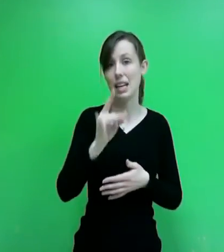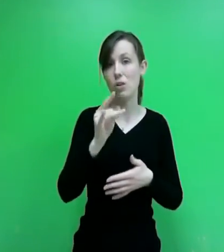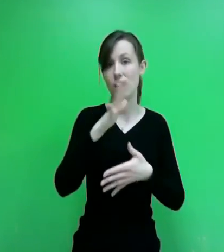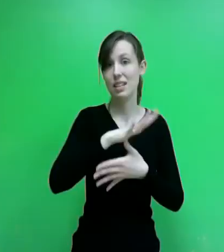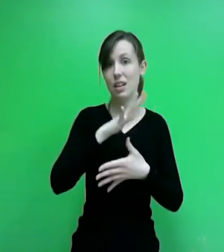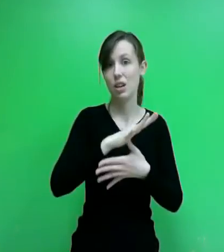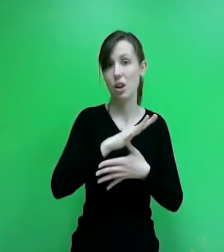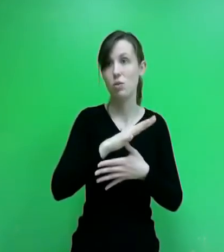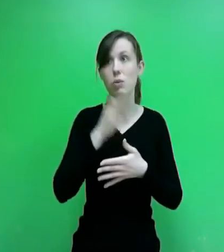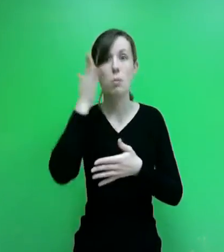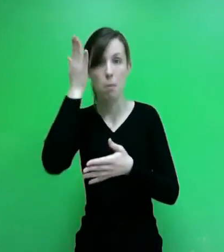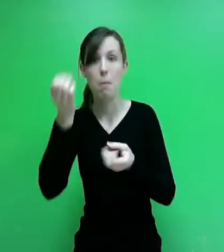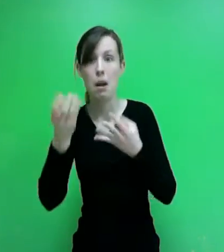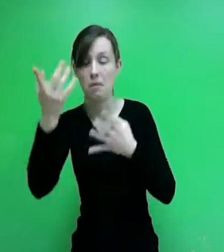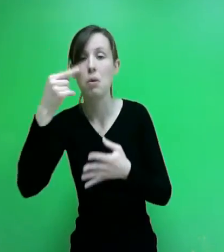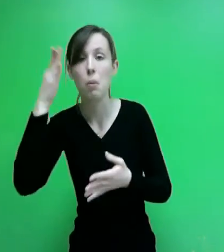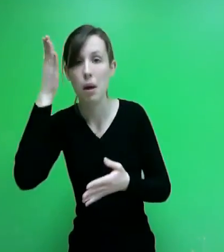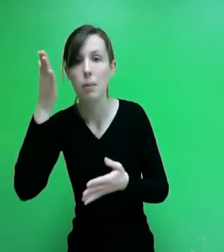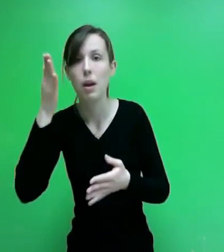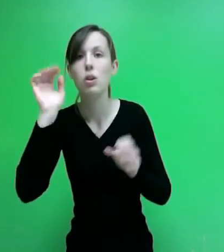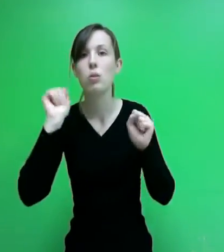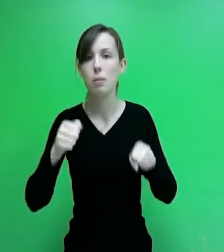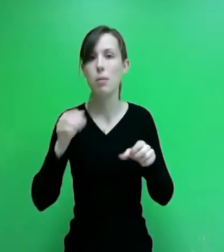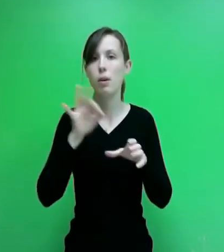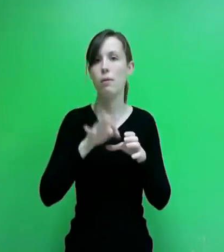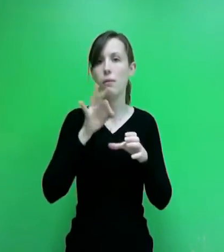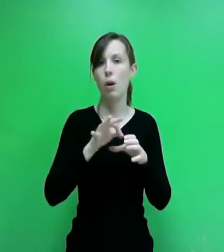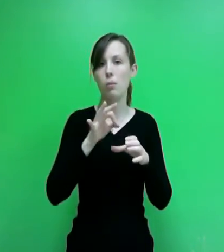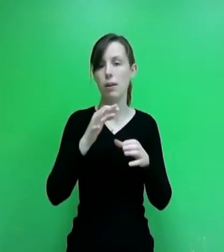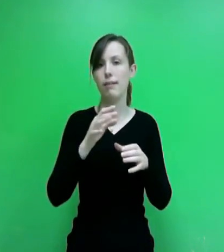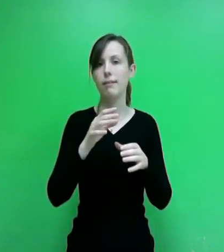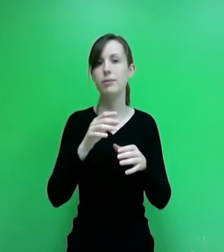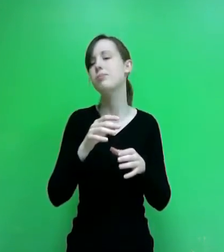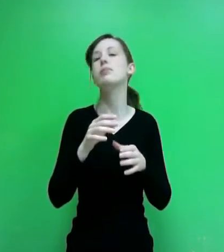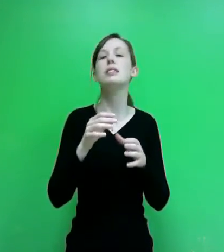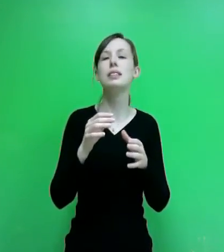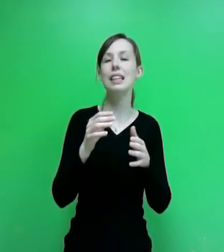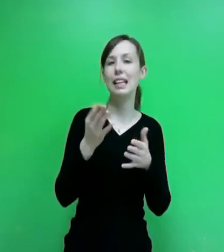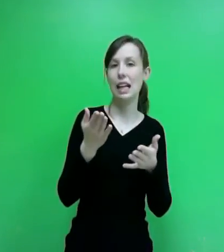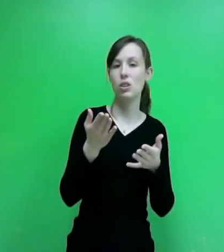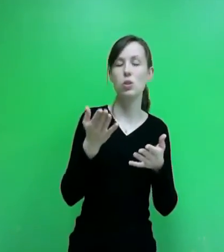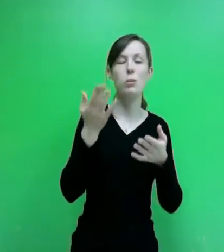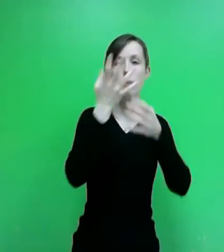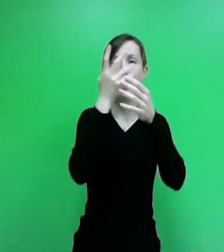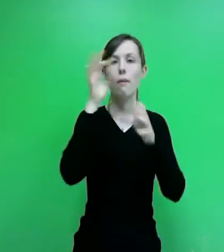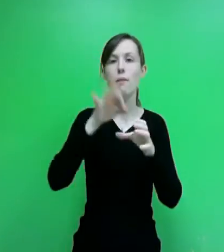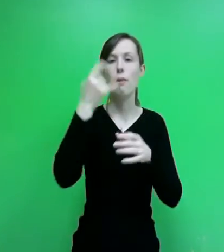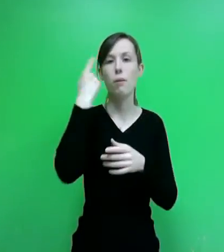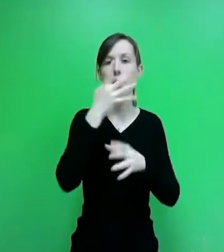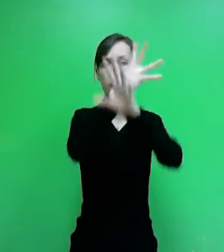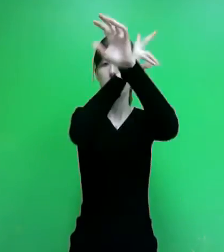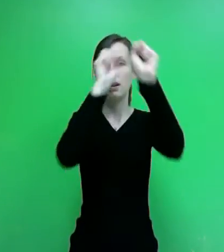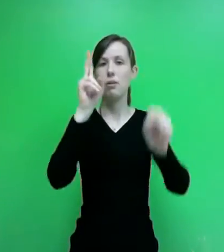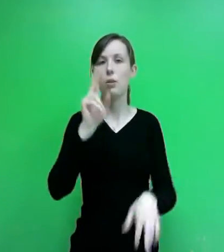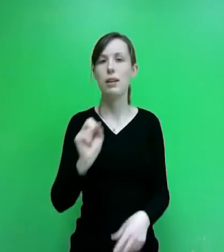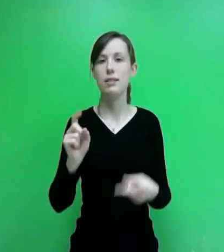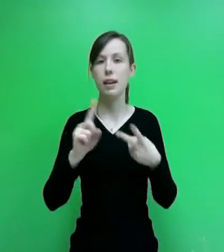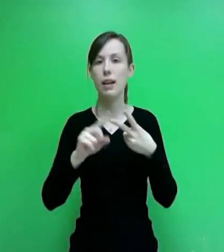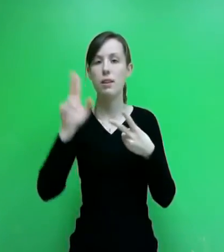vote in elections. You'll be able to vote for our President of the United States, our Vice President, our Senators, our House of Representatives